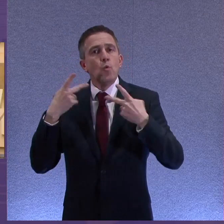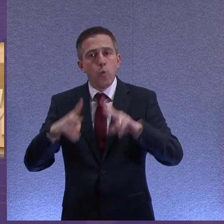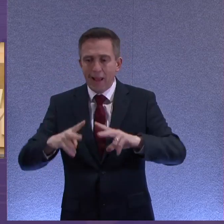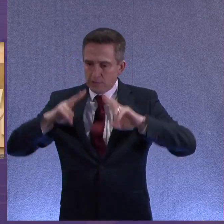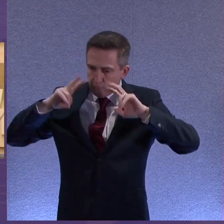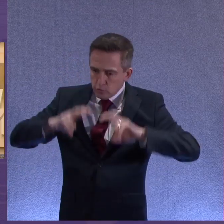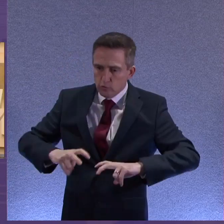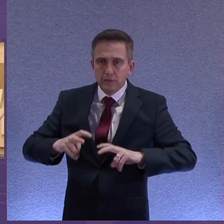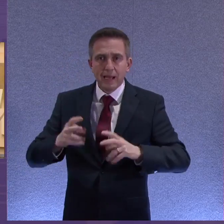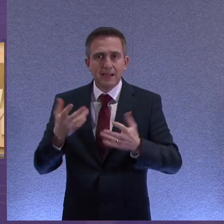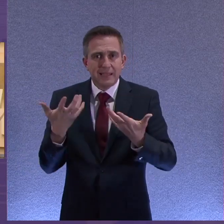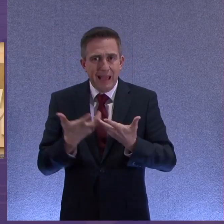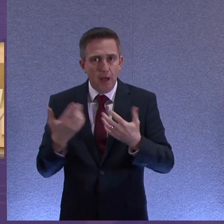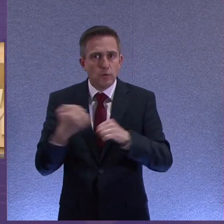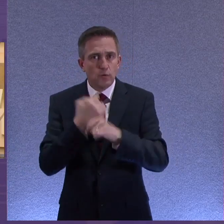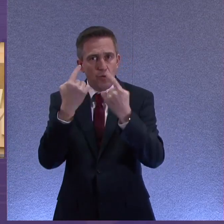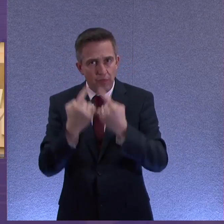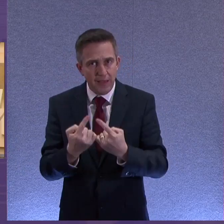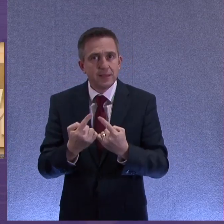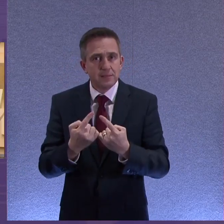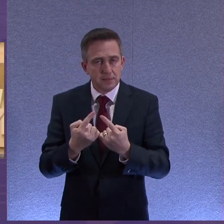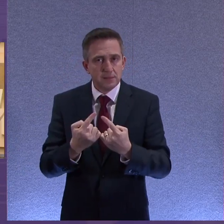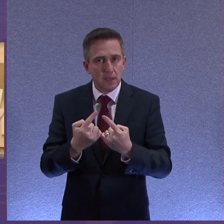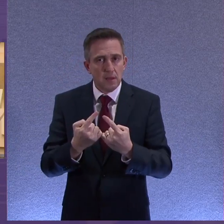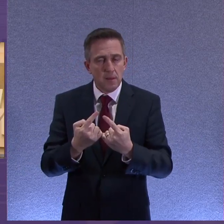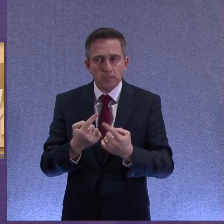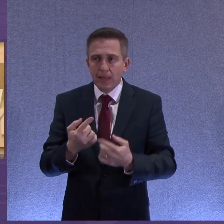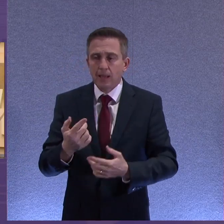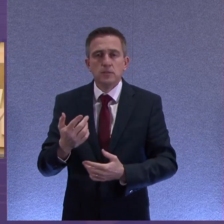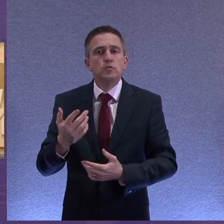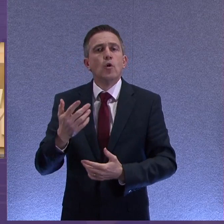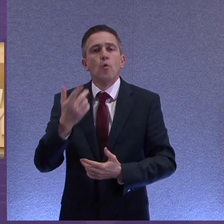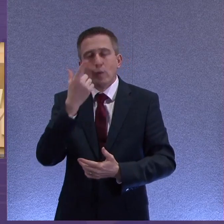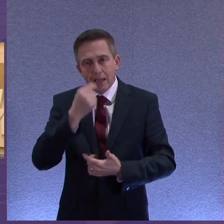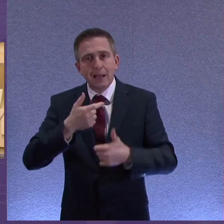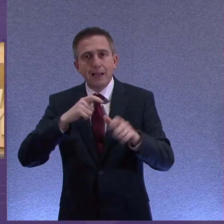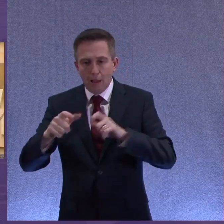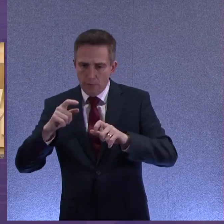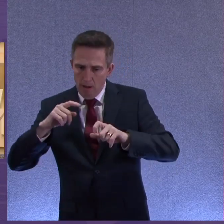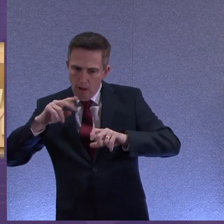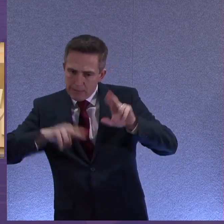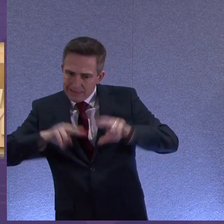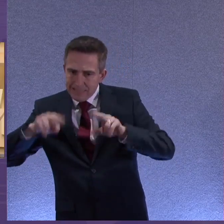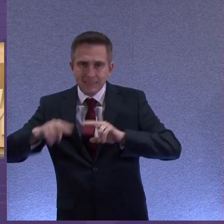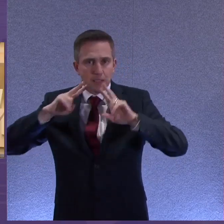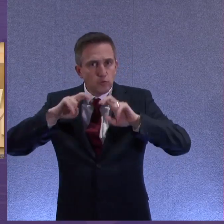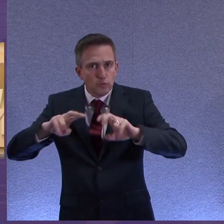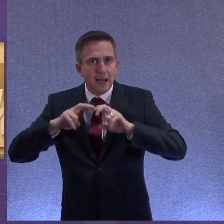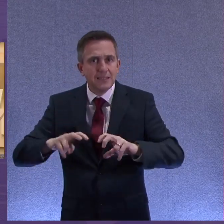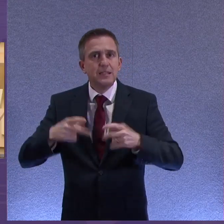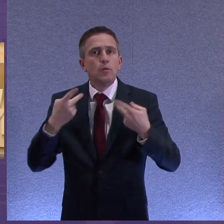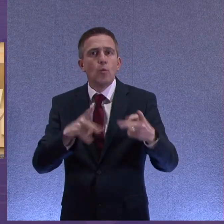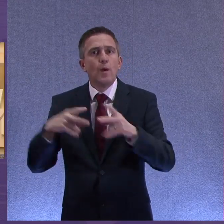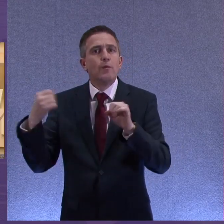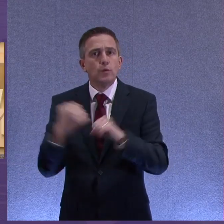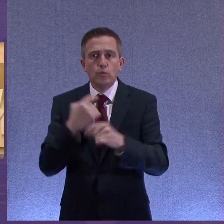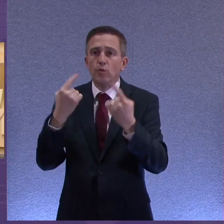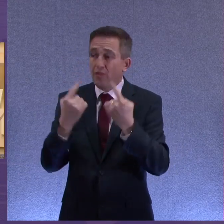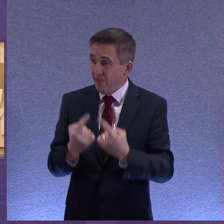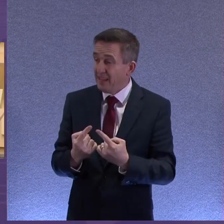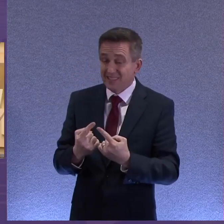the guidance that is out there, but the fact of the scrutiny doesn't have to change. And if anything, it is more important than ever. And I mean